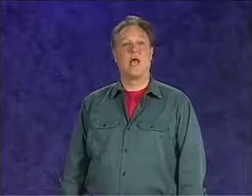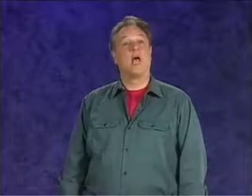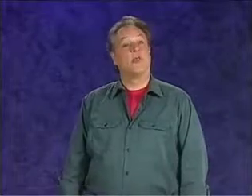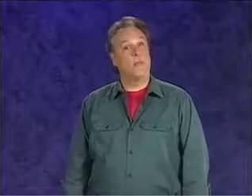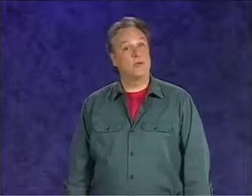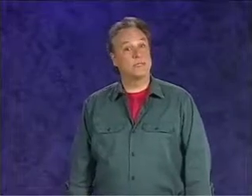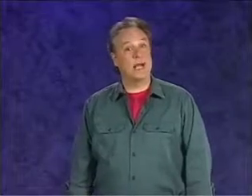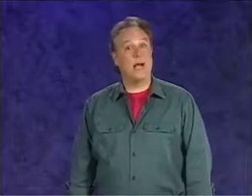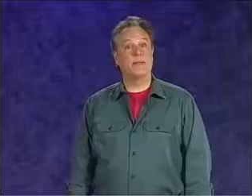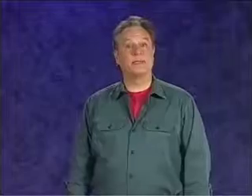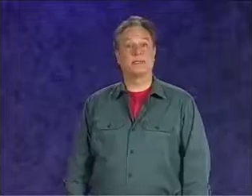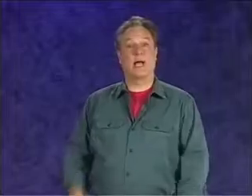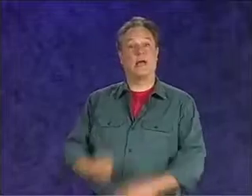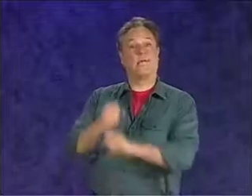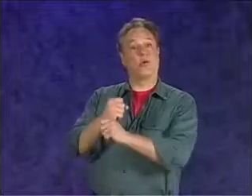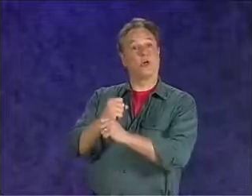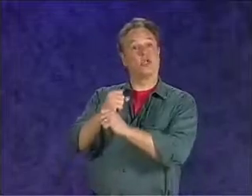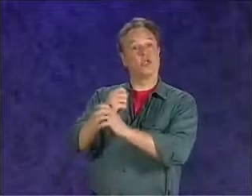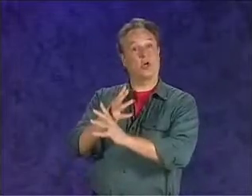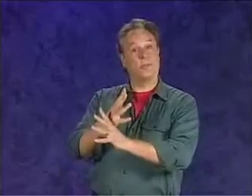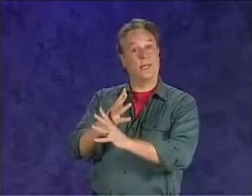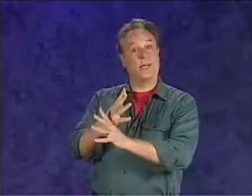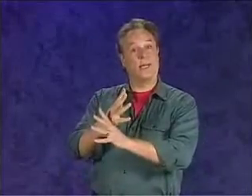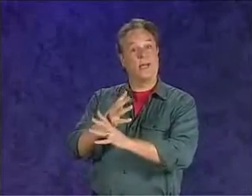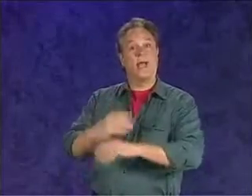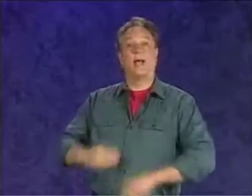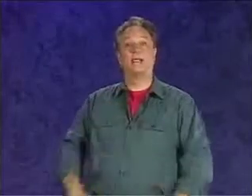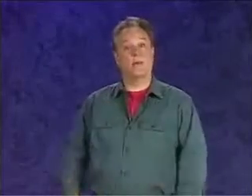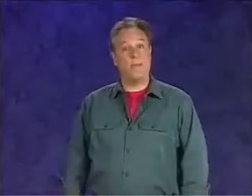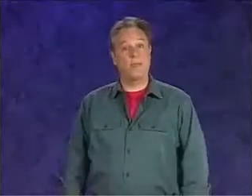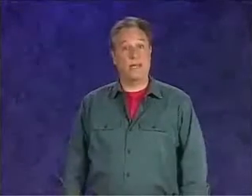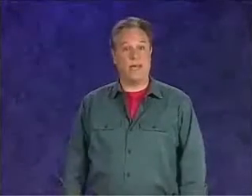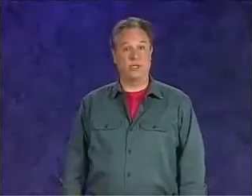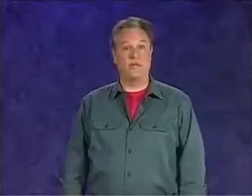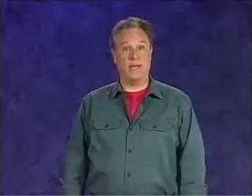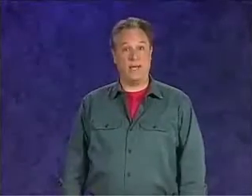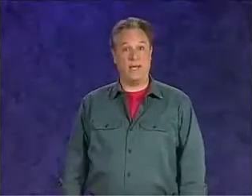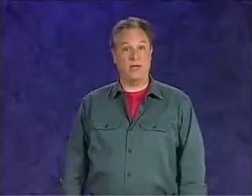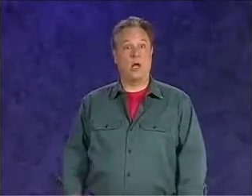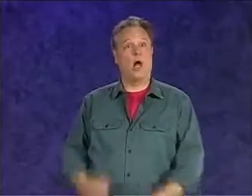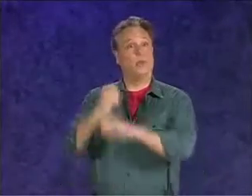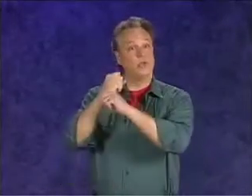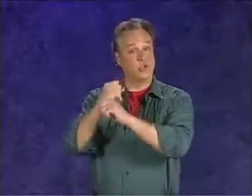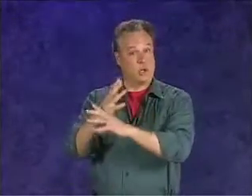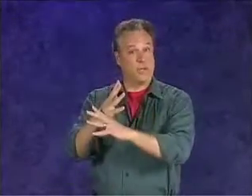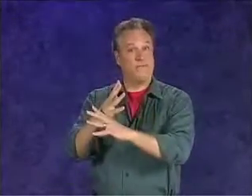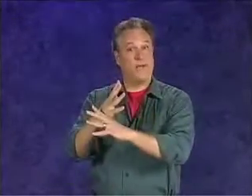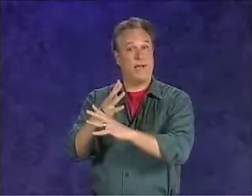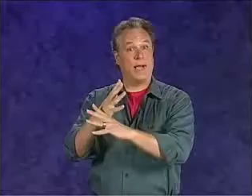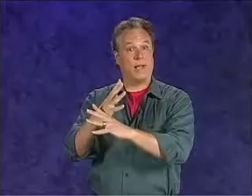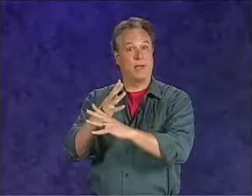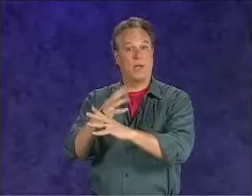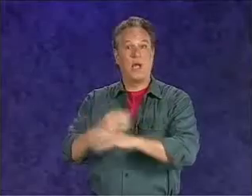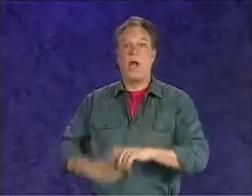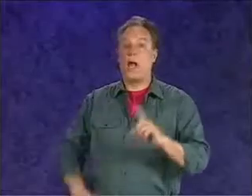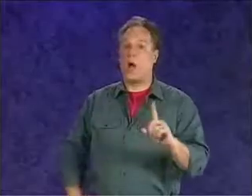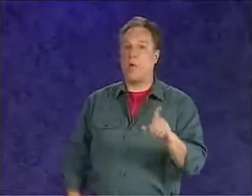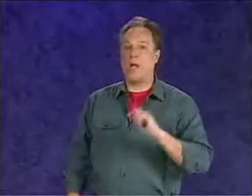The most common sign for Germany is a replication of the eagle on the German flag.